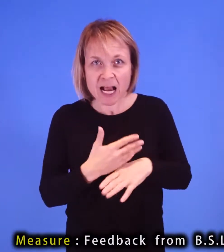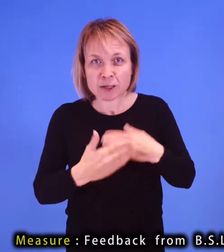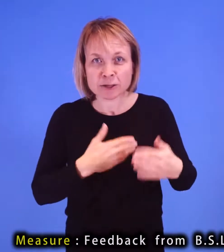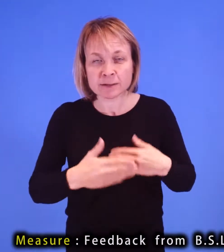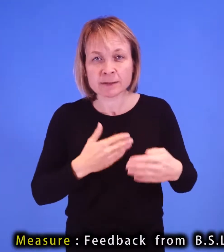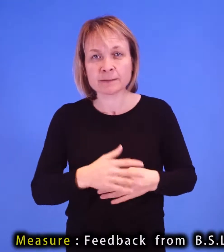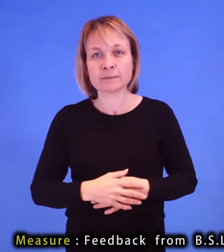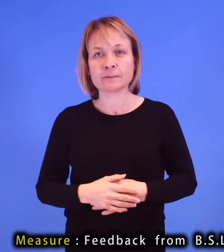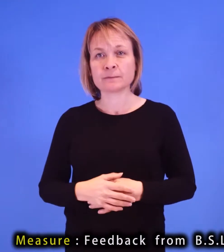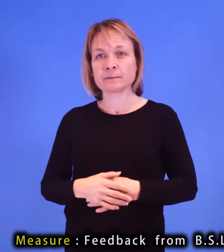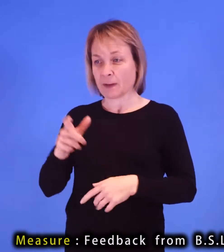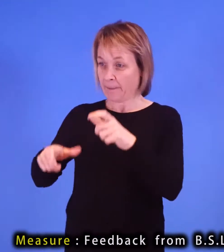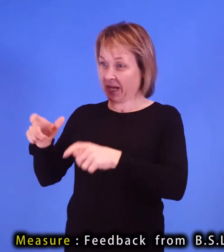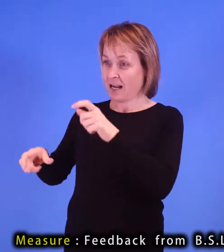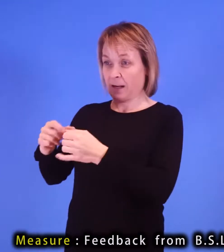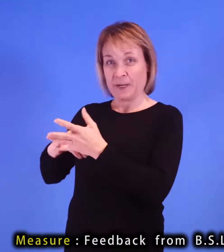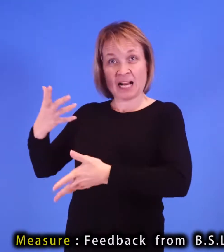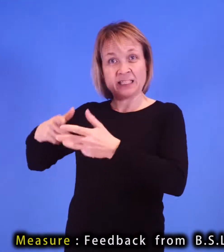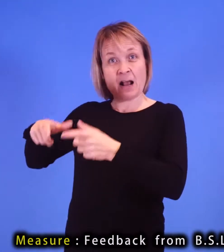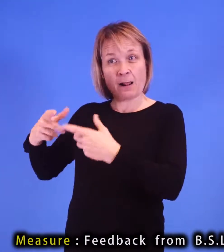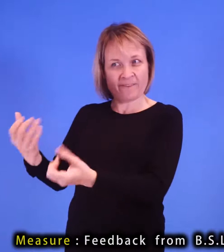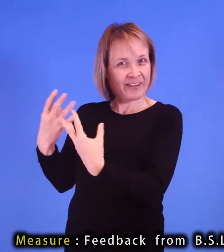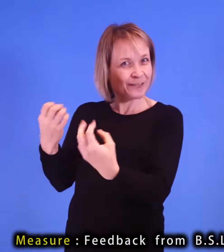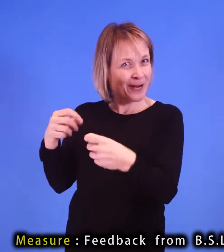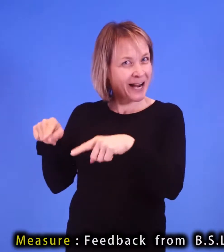Measure. Feedback from BSL users.